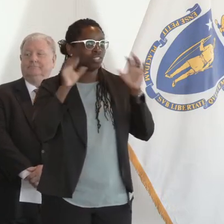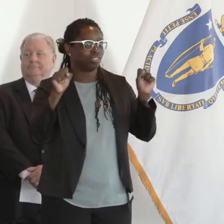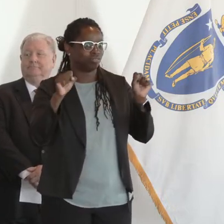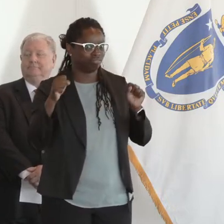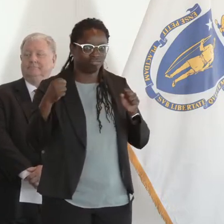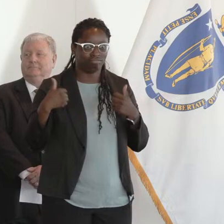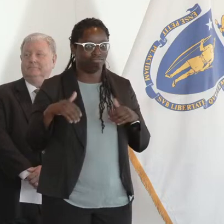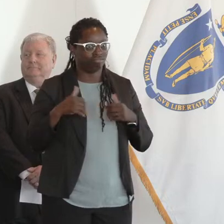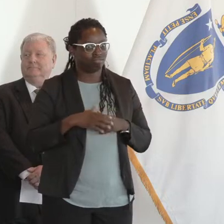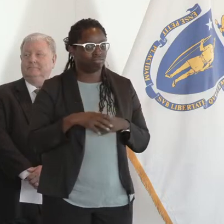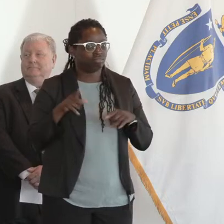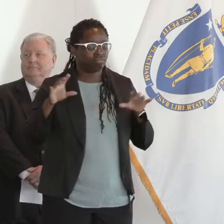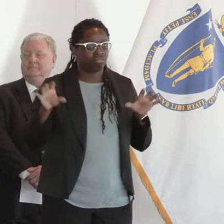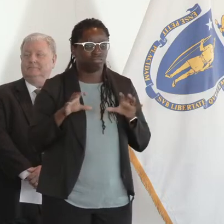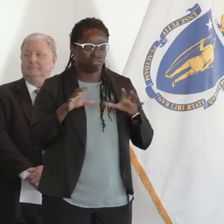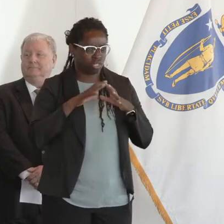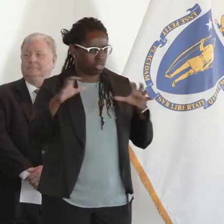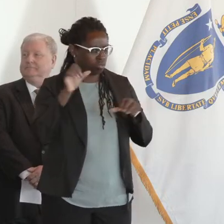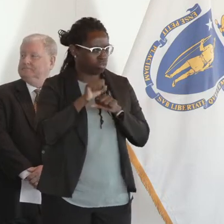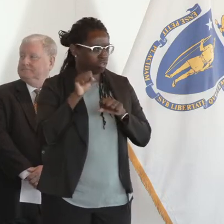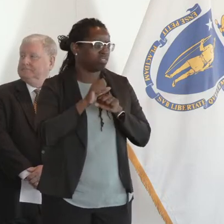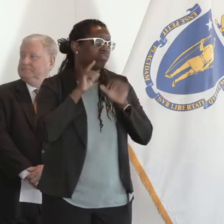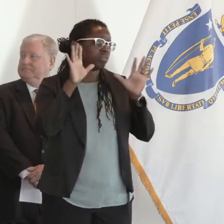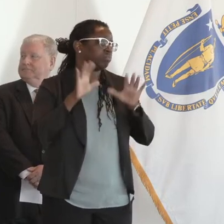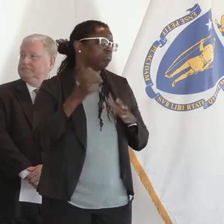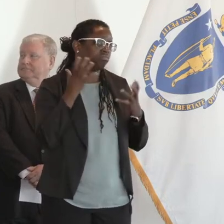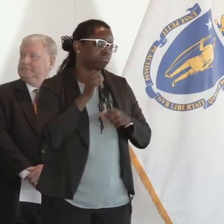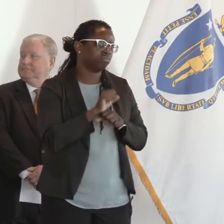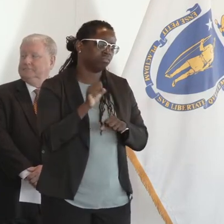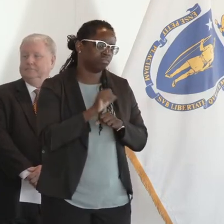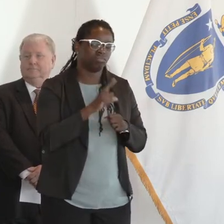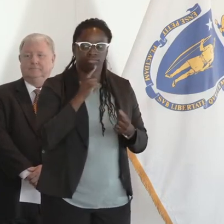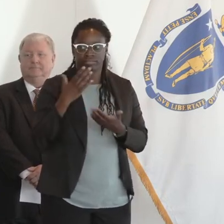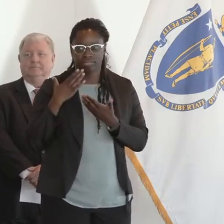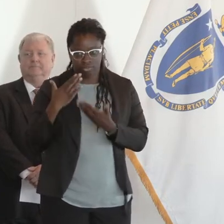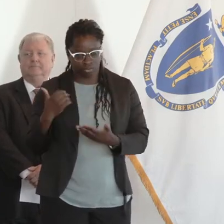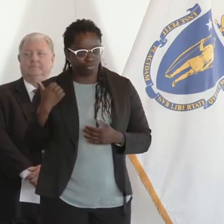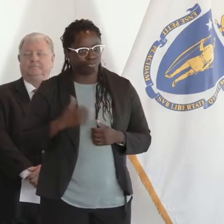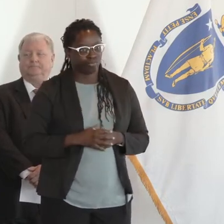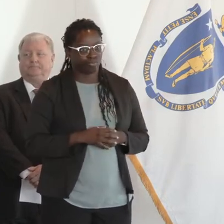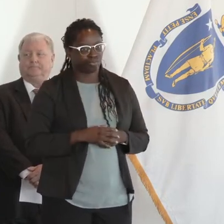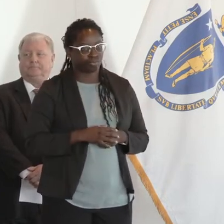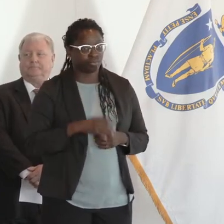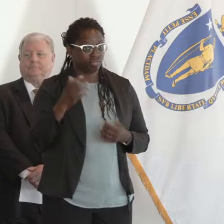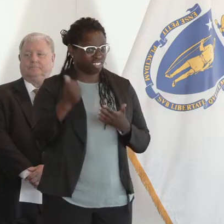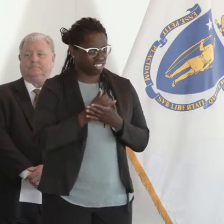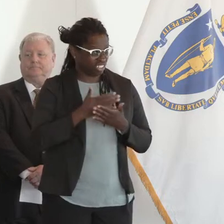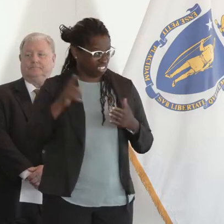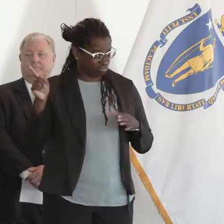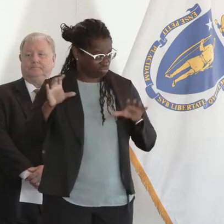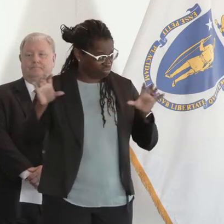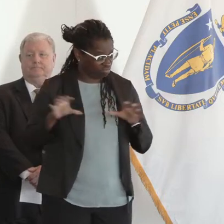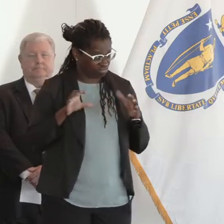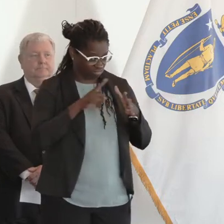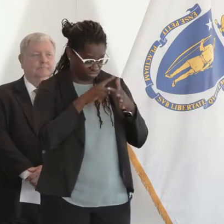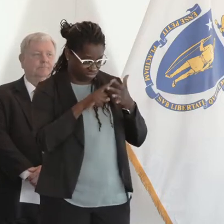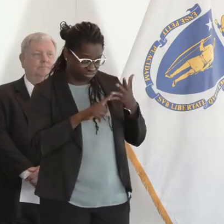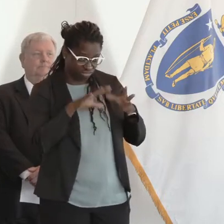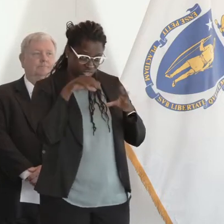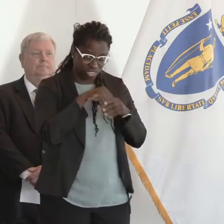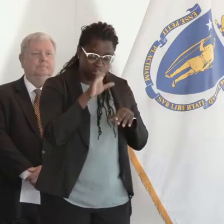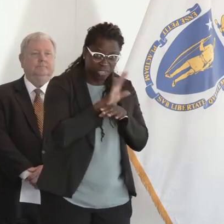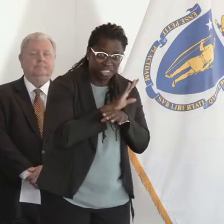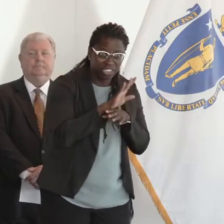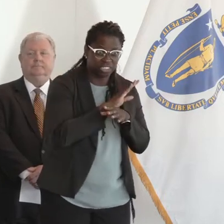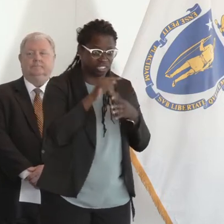a fantastic job. So we thank you with everything else you have going on that you took the time to be here